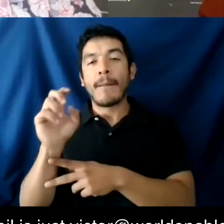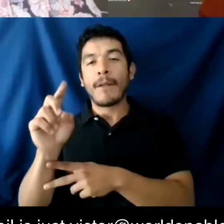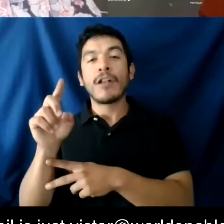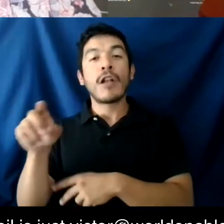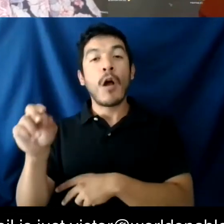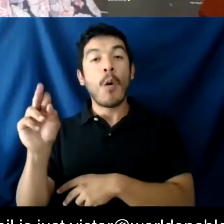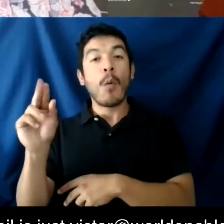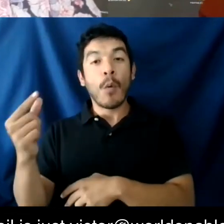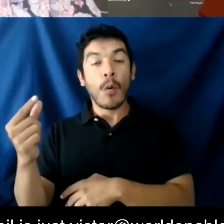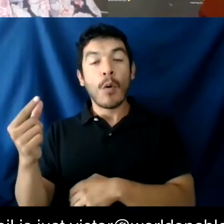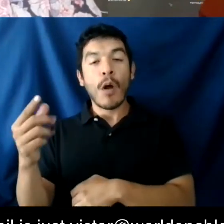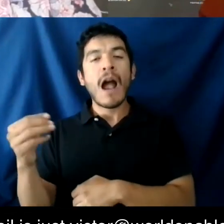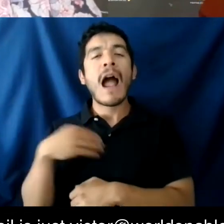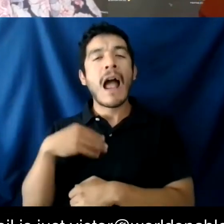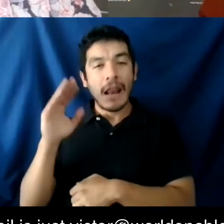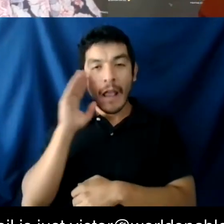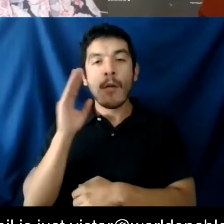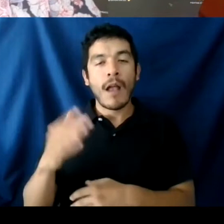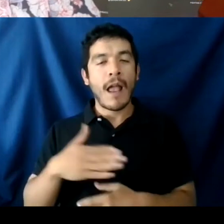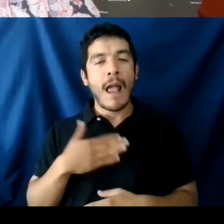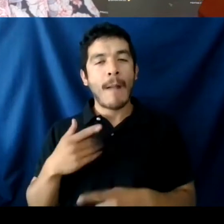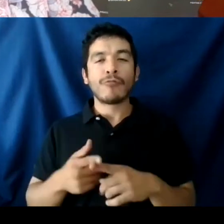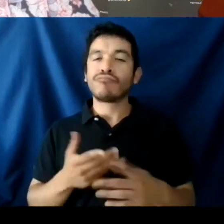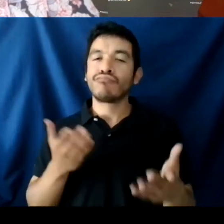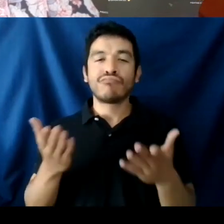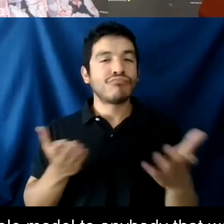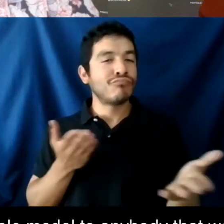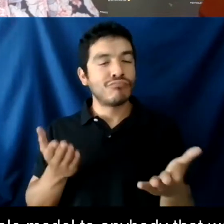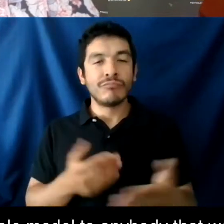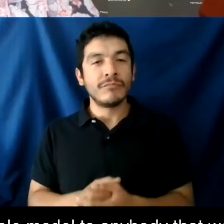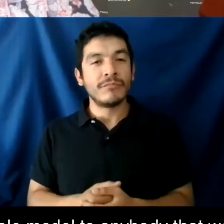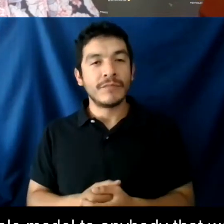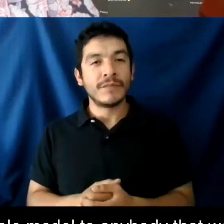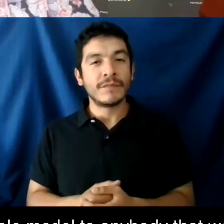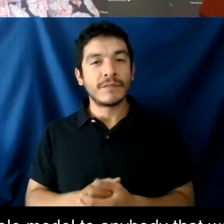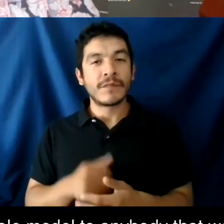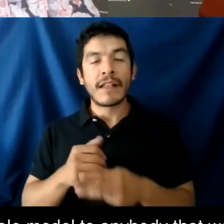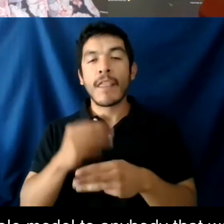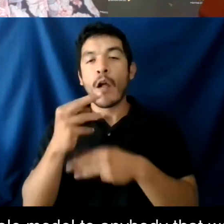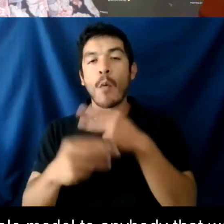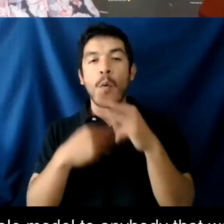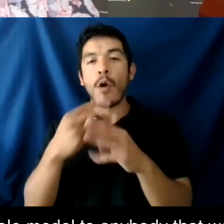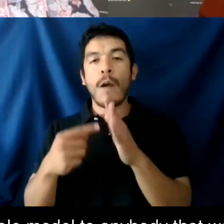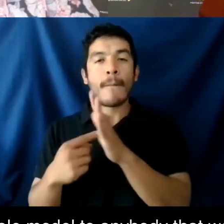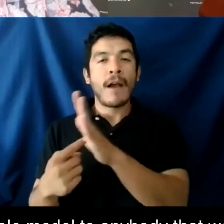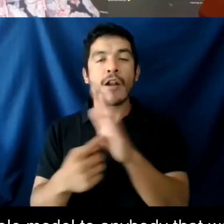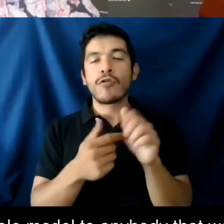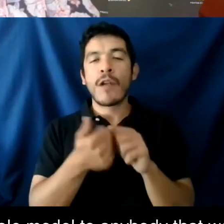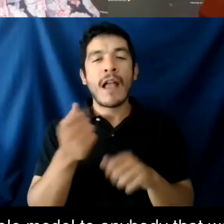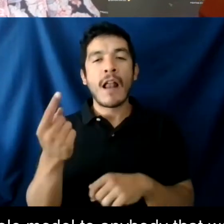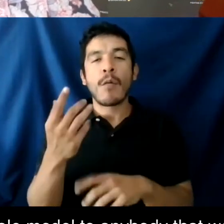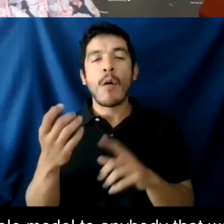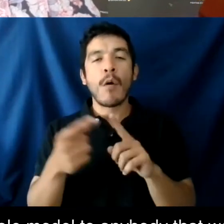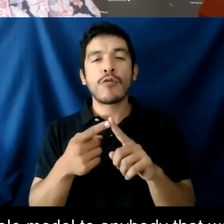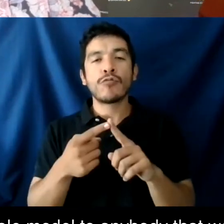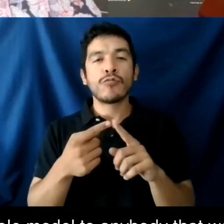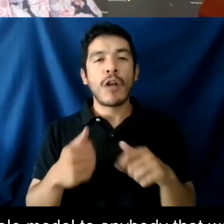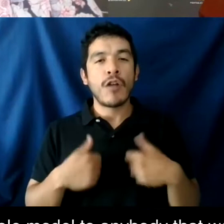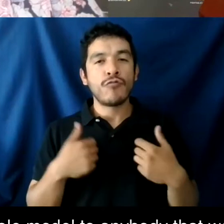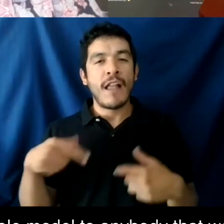victor@worldenabled.org. And I'm happy to be of service and a role model to anybody that wants to advance these